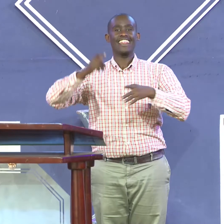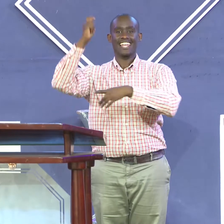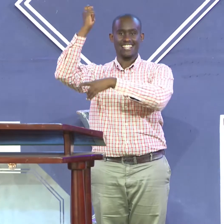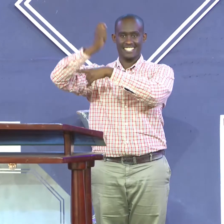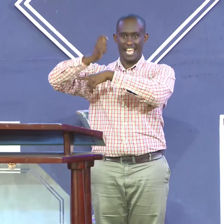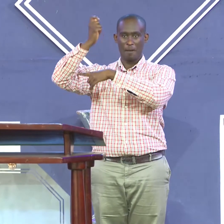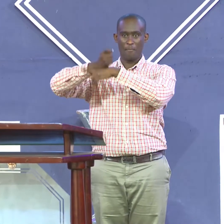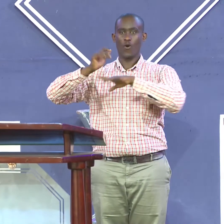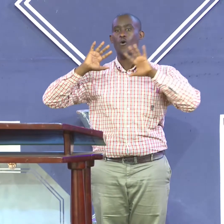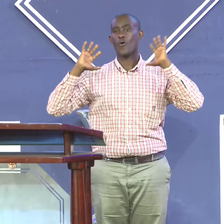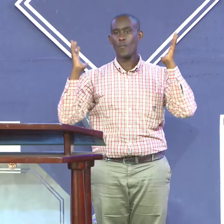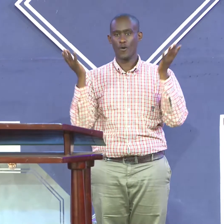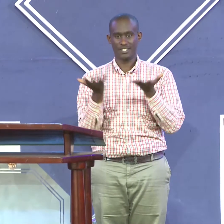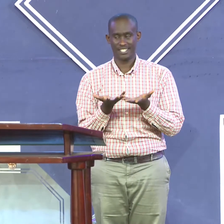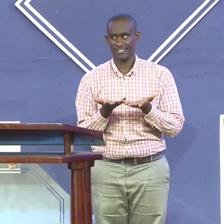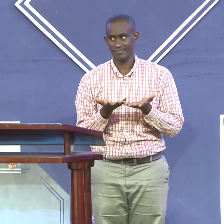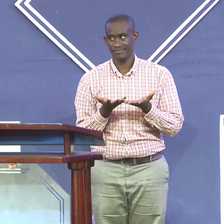He was Moses'